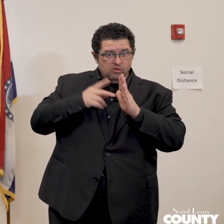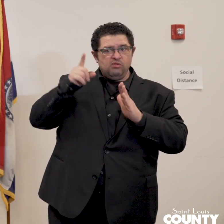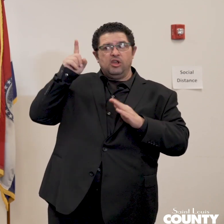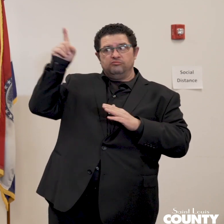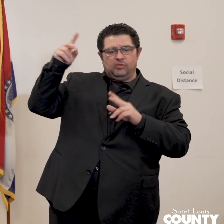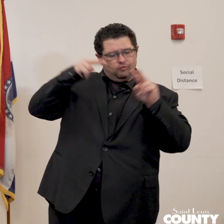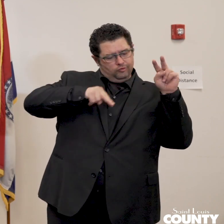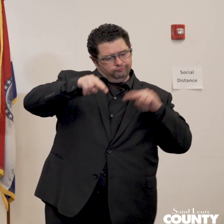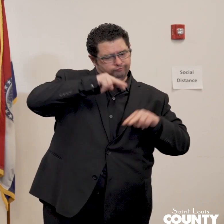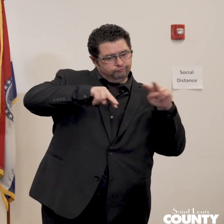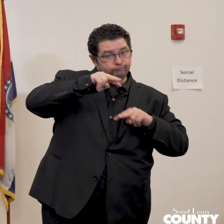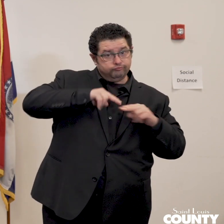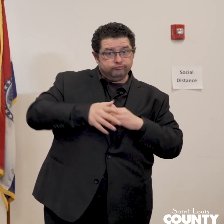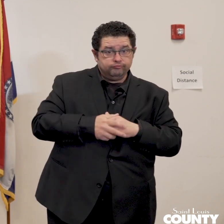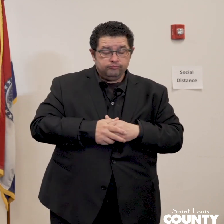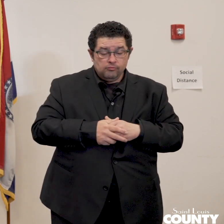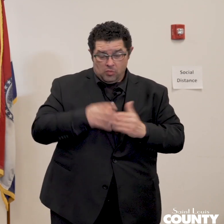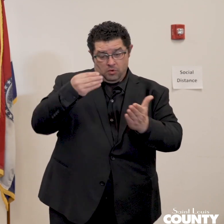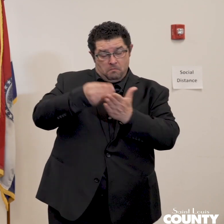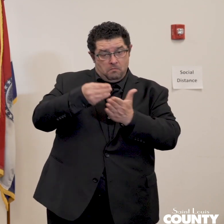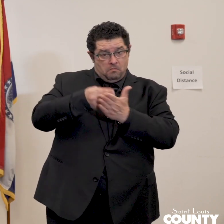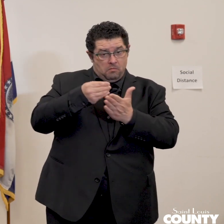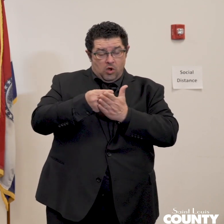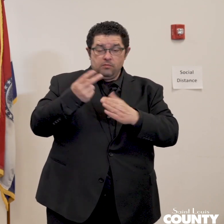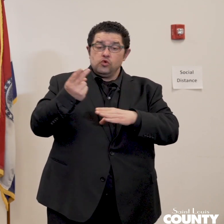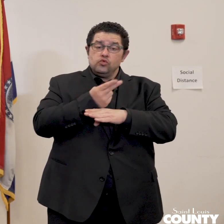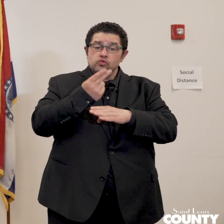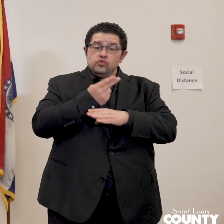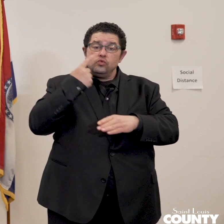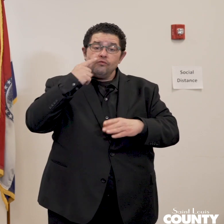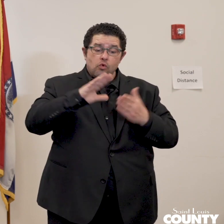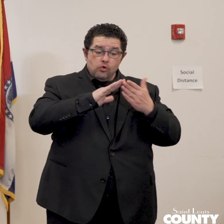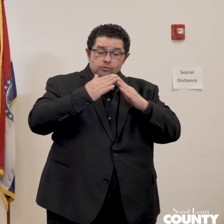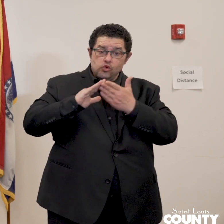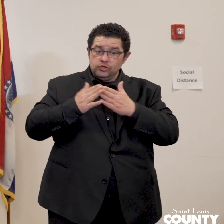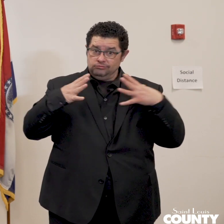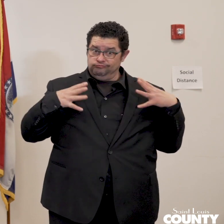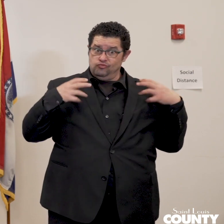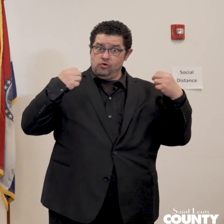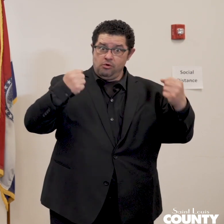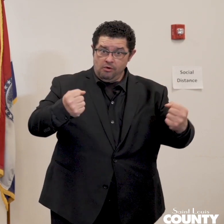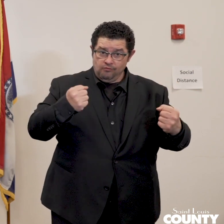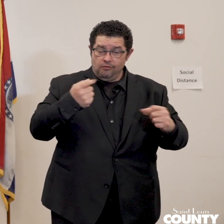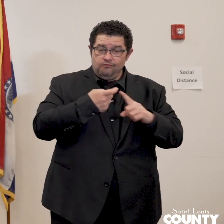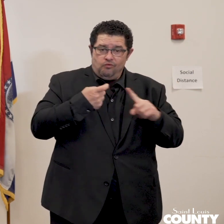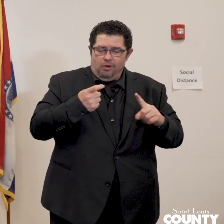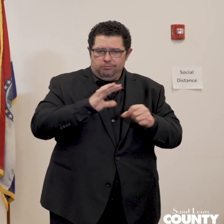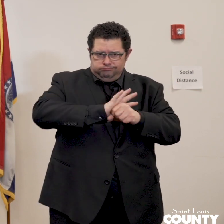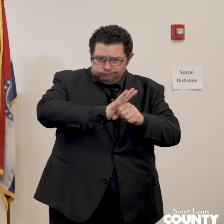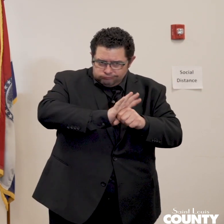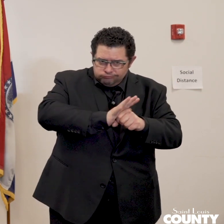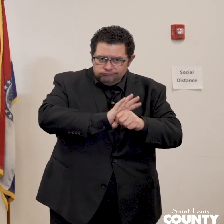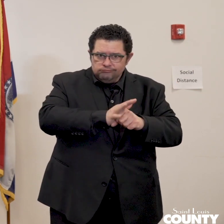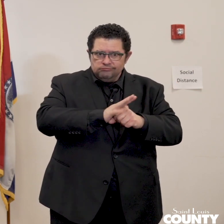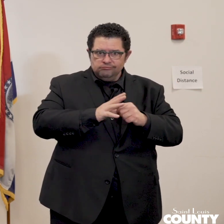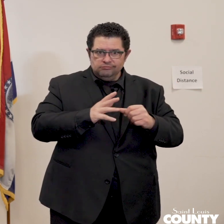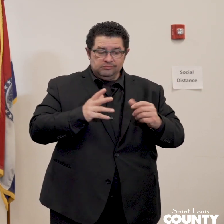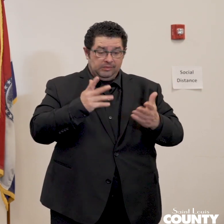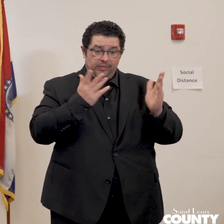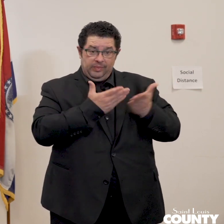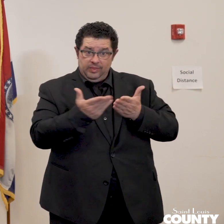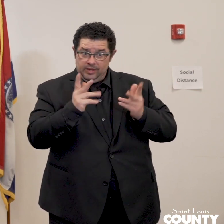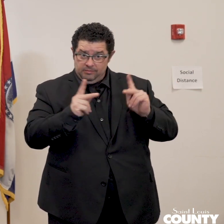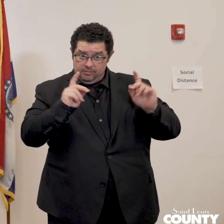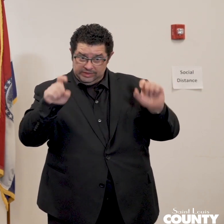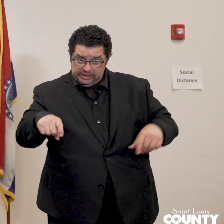General. This grant will be used exclusively to help our community recover from the healthcare crisis, the humanitarian crisis,